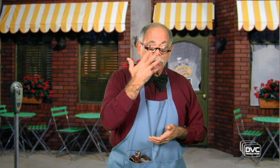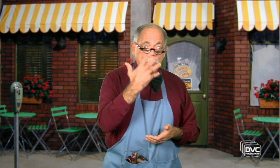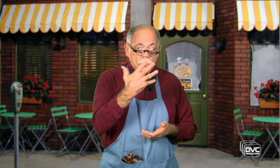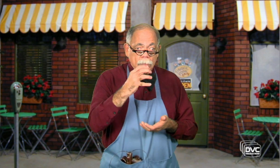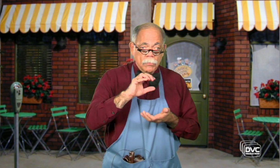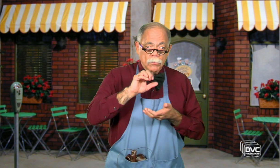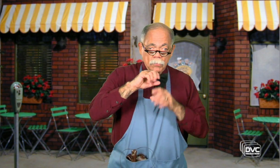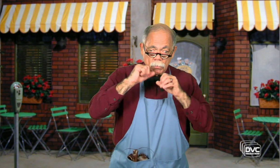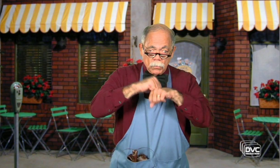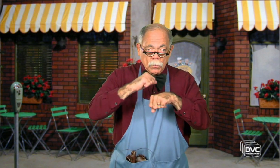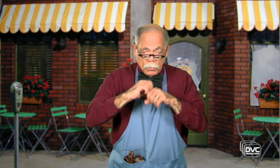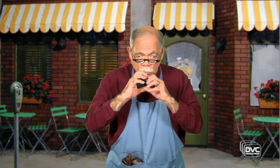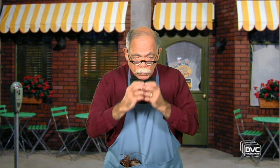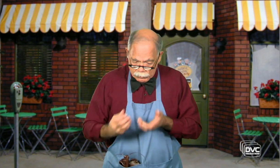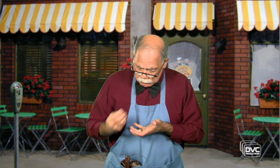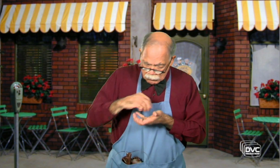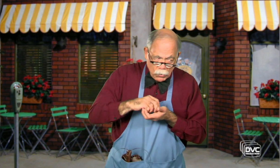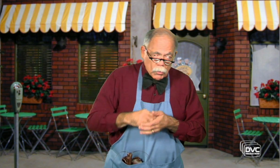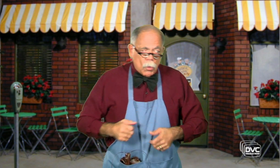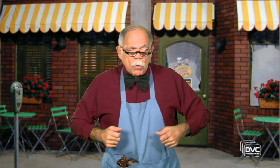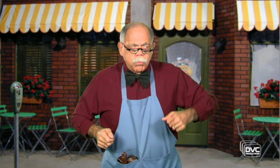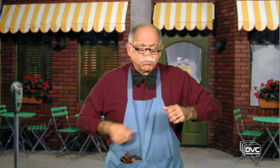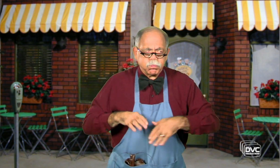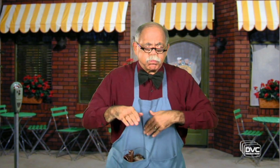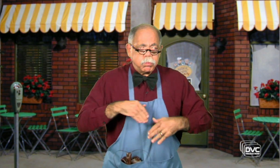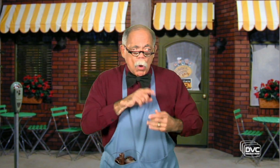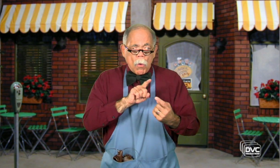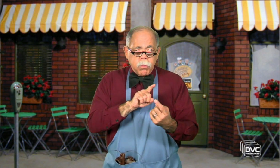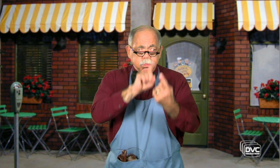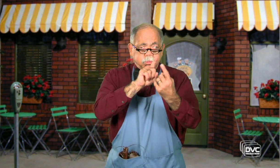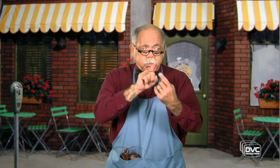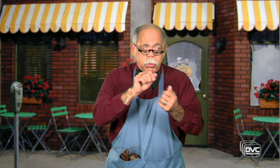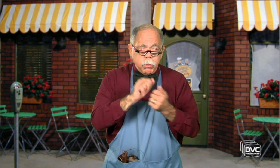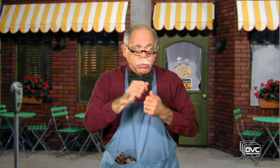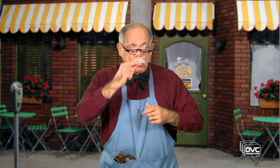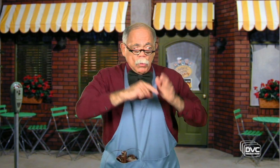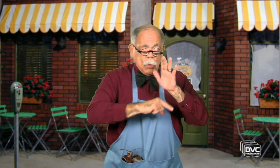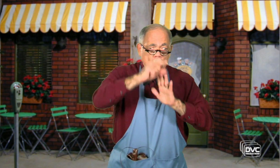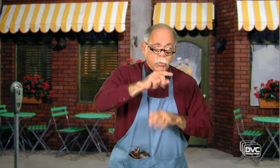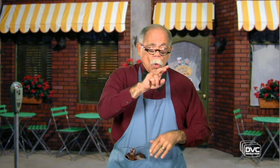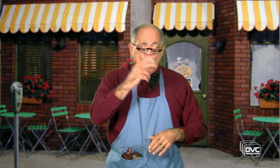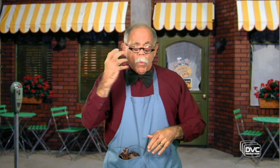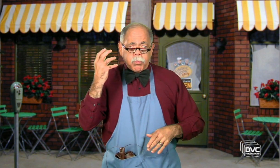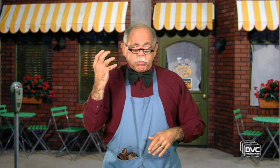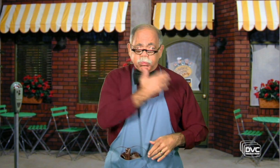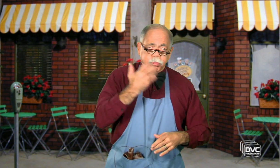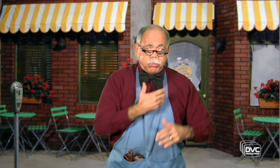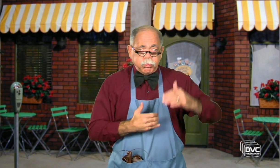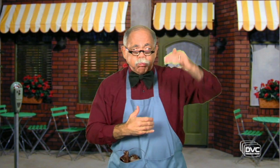small stones. The two approached each other. Goliath laughed at how small David